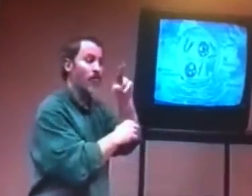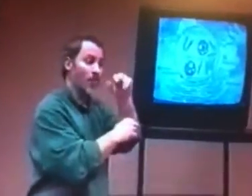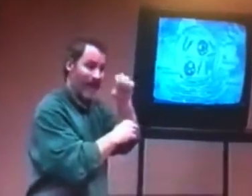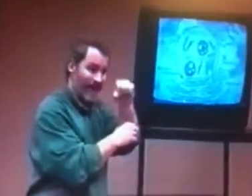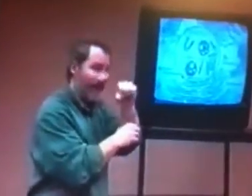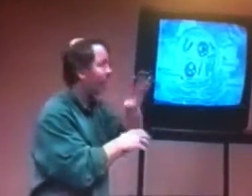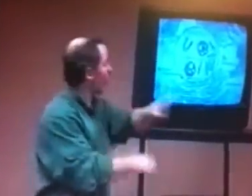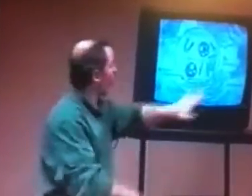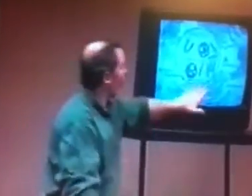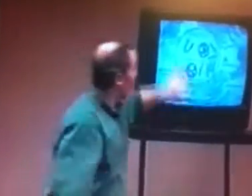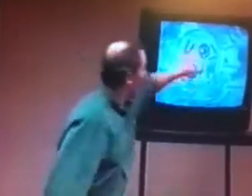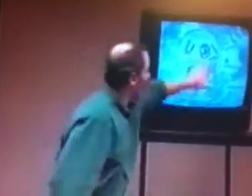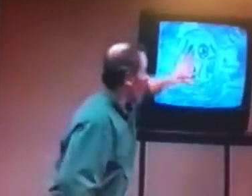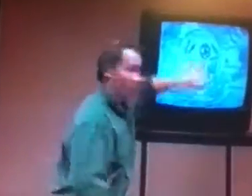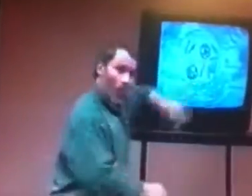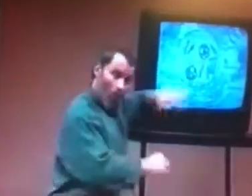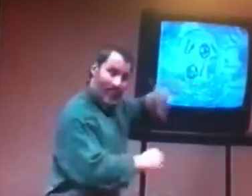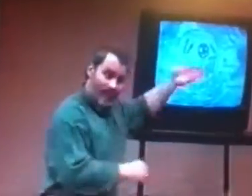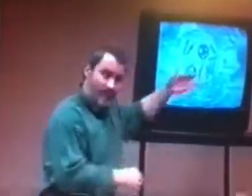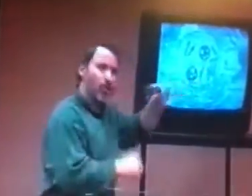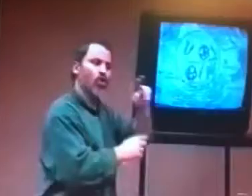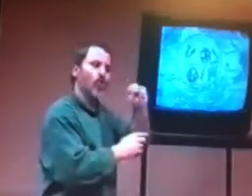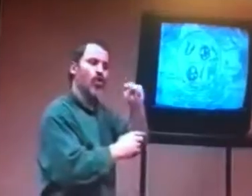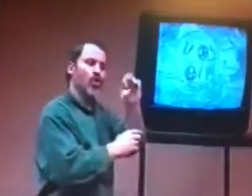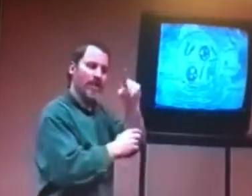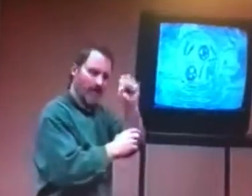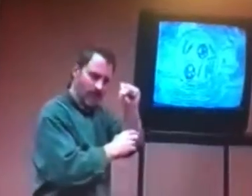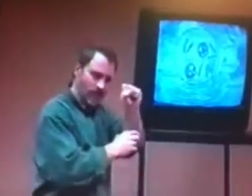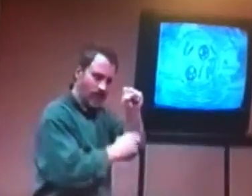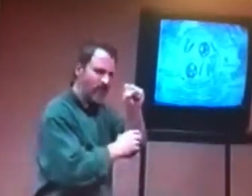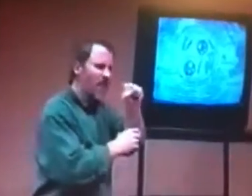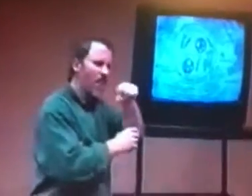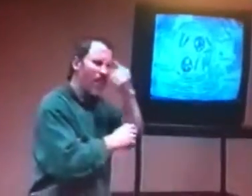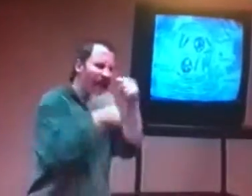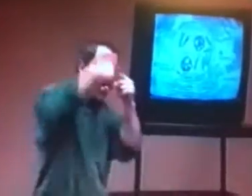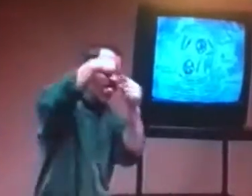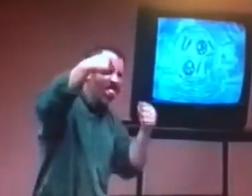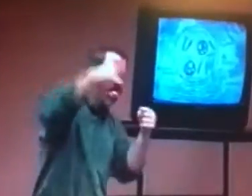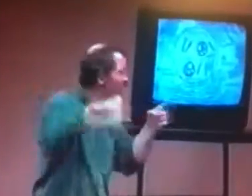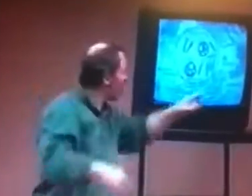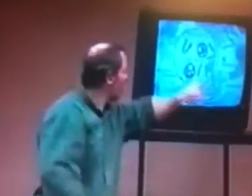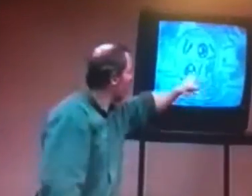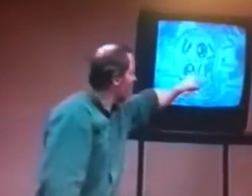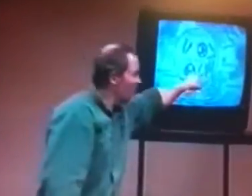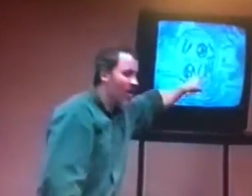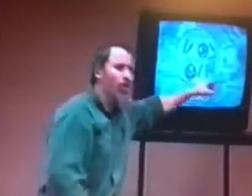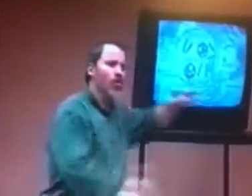Now, the nuclear membrane is what's surrounding that nucleus. It's